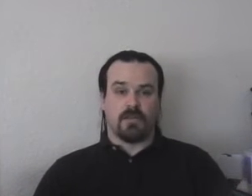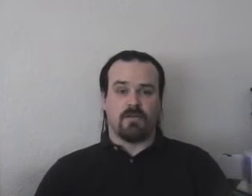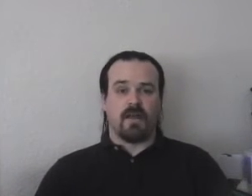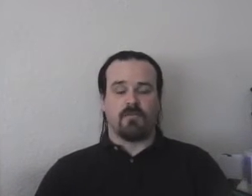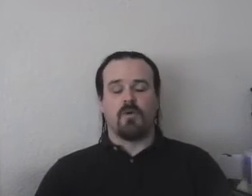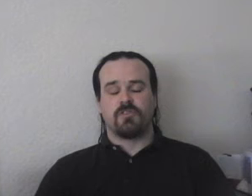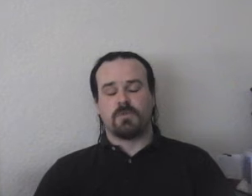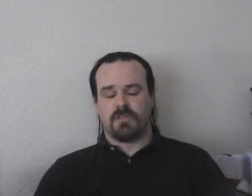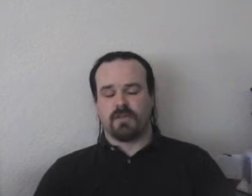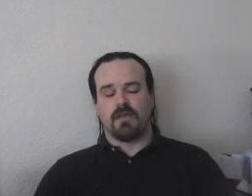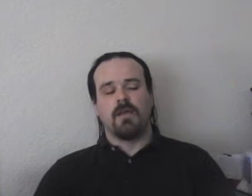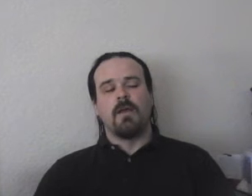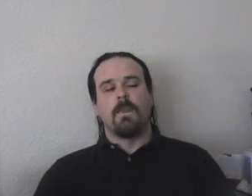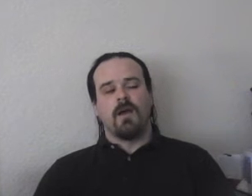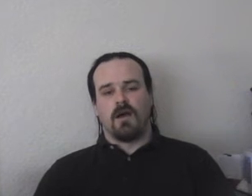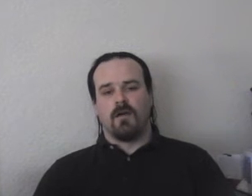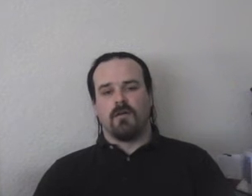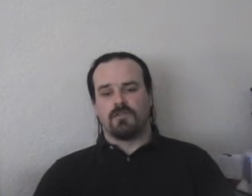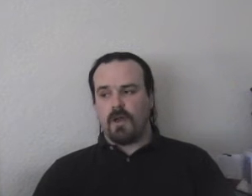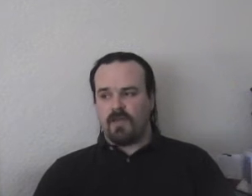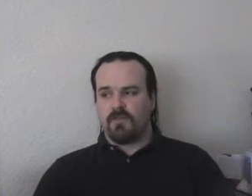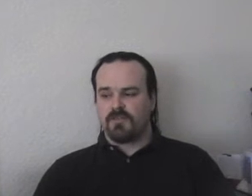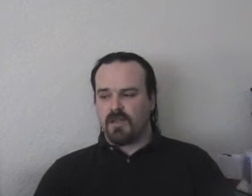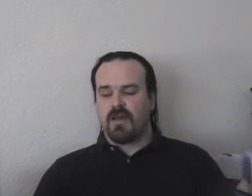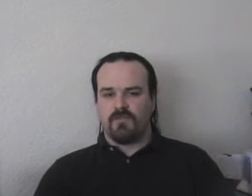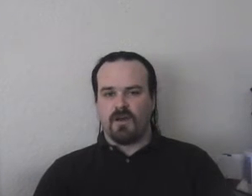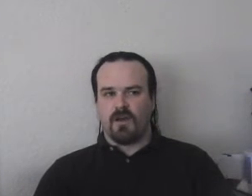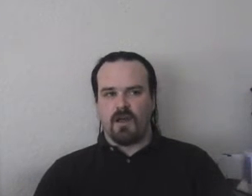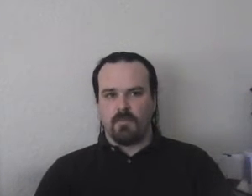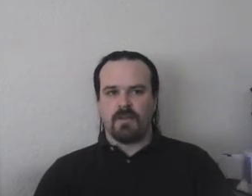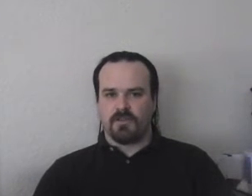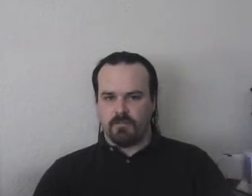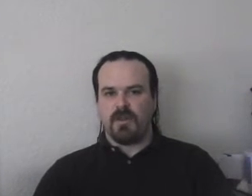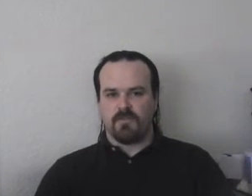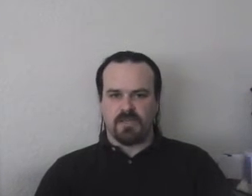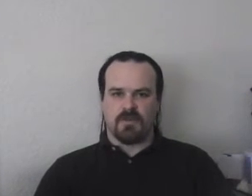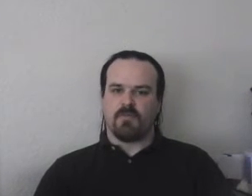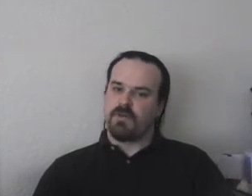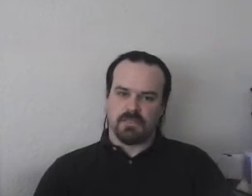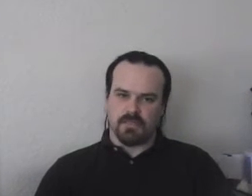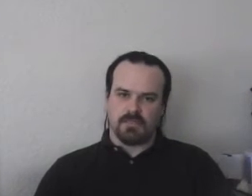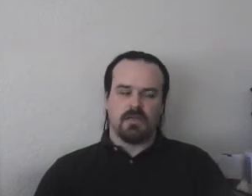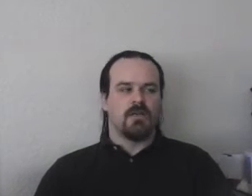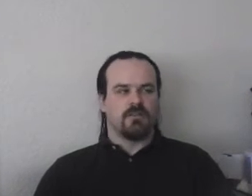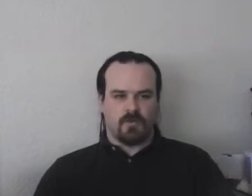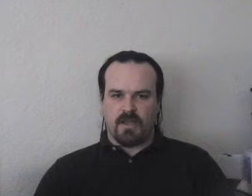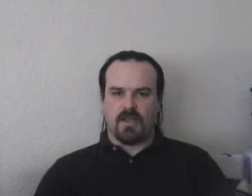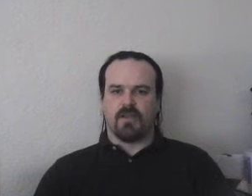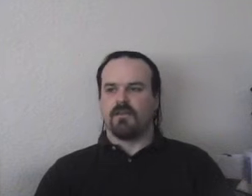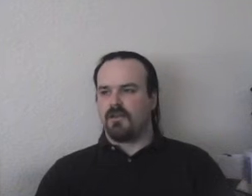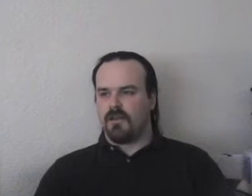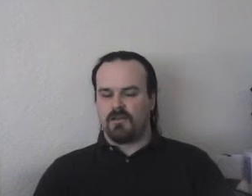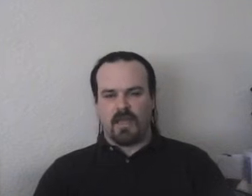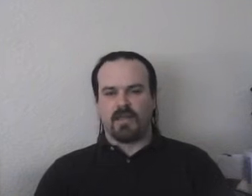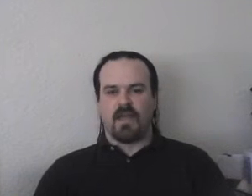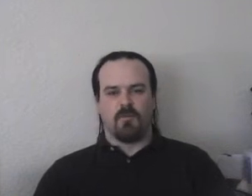Silicon Valley more specifically, there's a lot of companies that are competing for the same type of business, terminating and data cable,